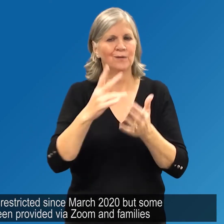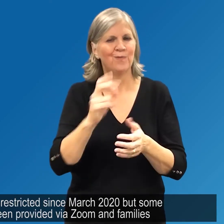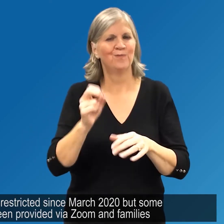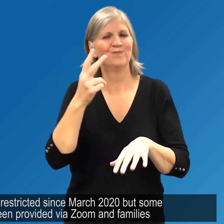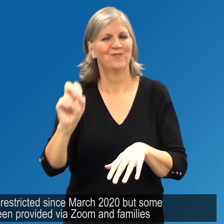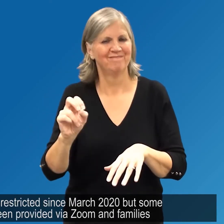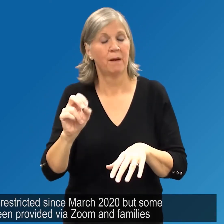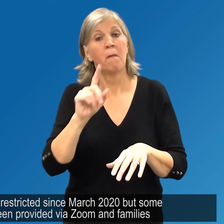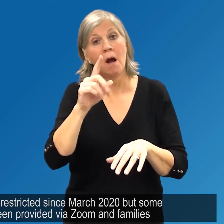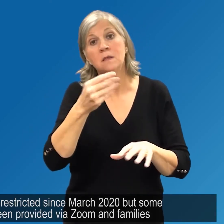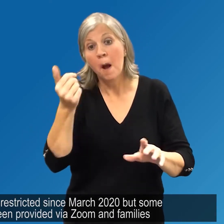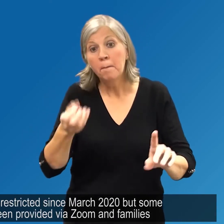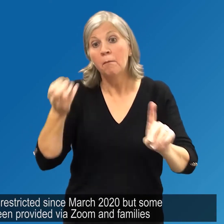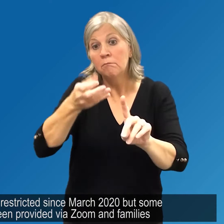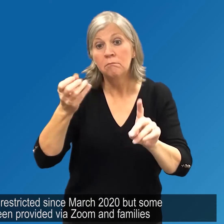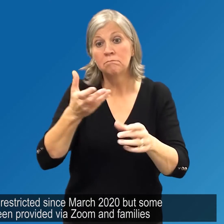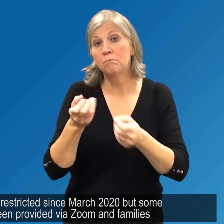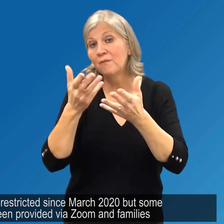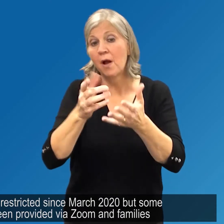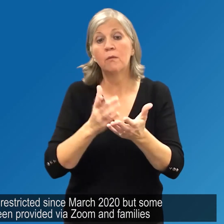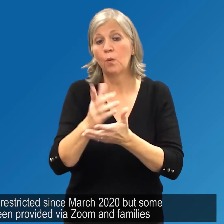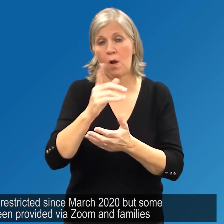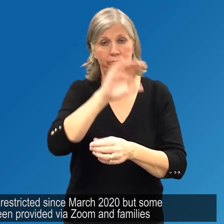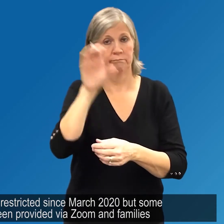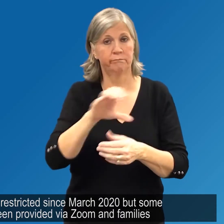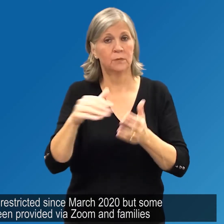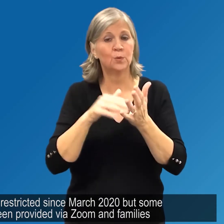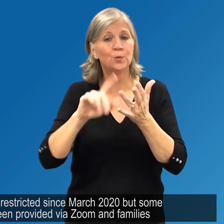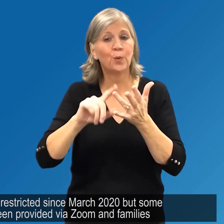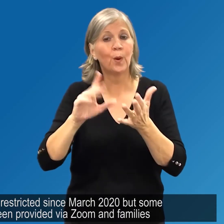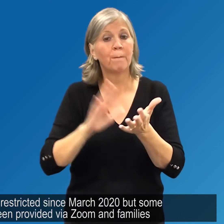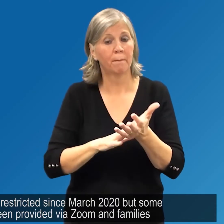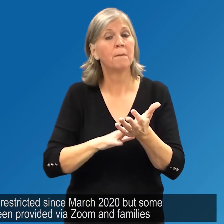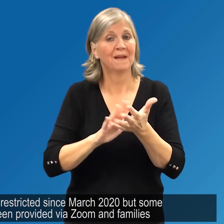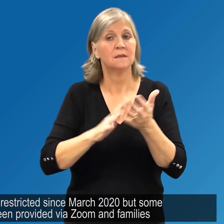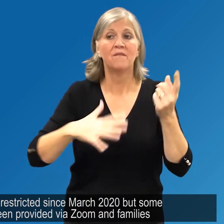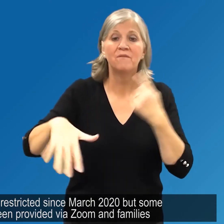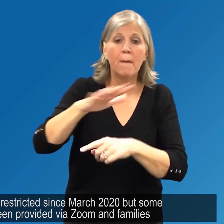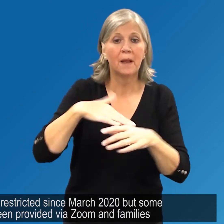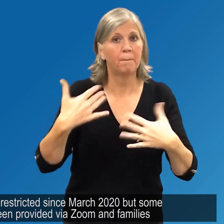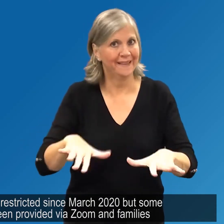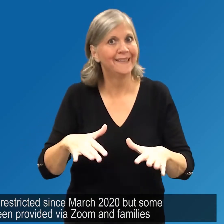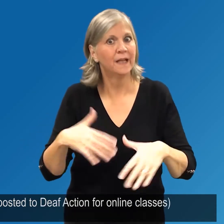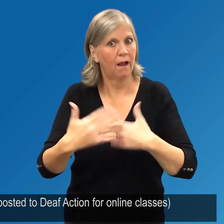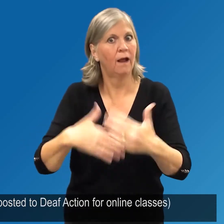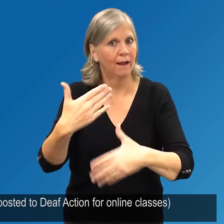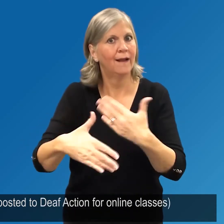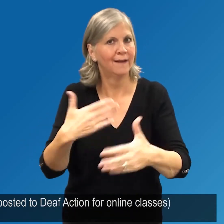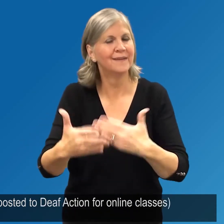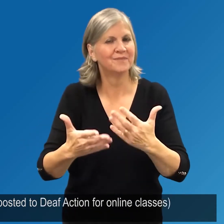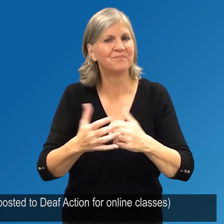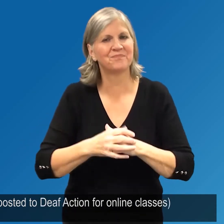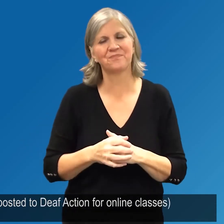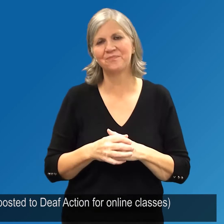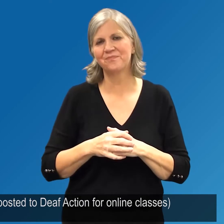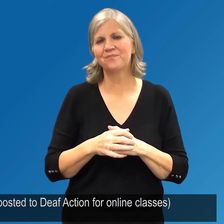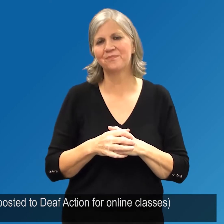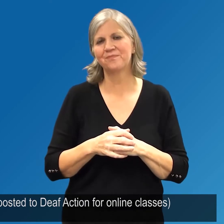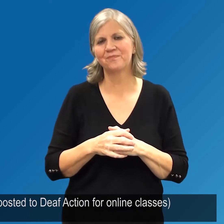This has been restricted since March 2020, but some input has been provided via Zoom, and families have been signposted to Deaf Action for online